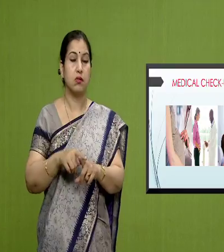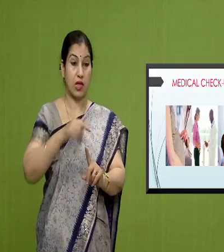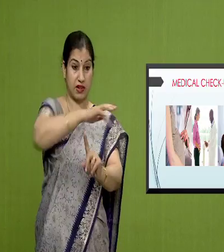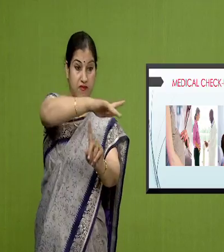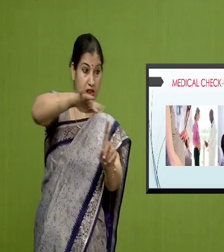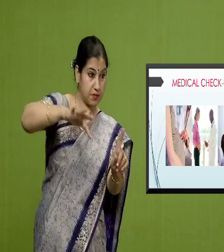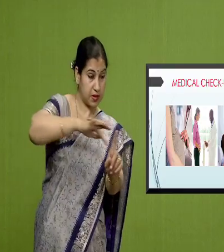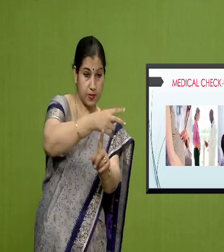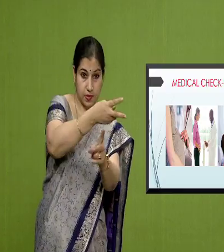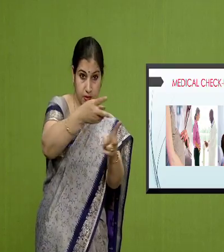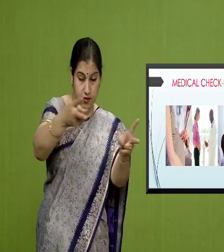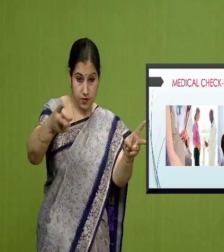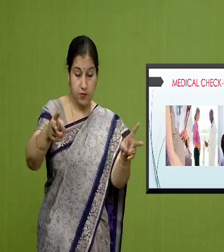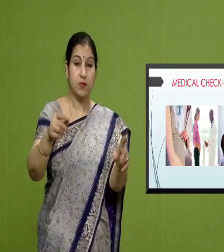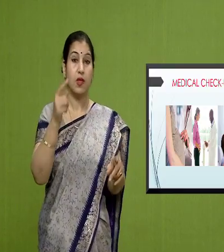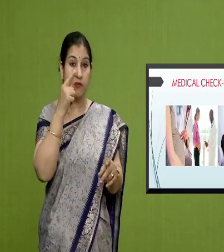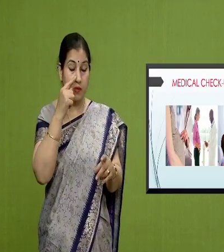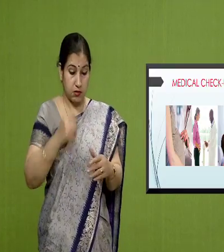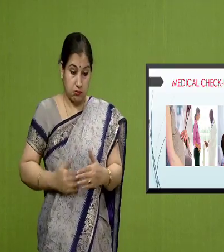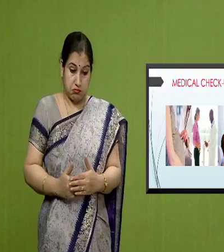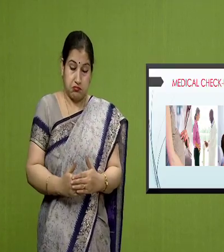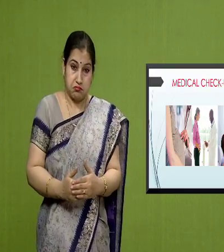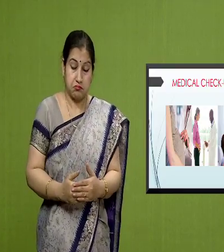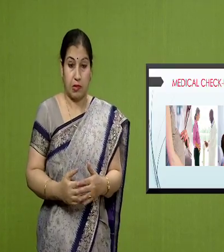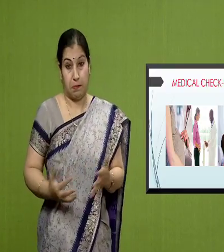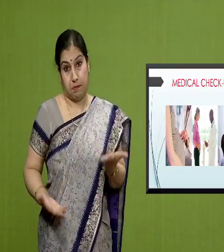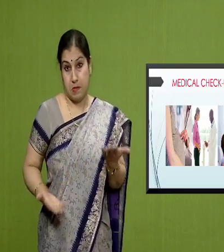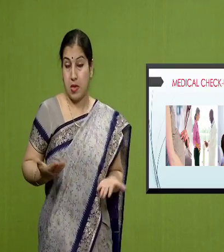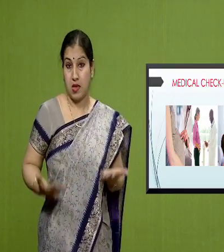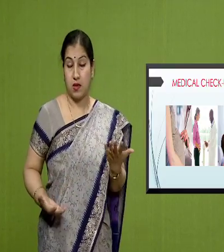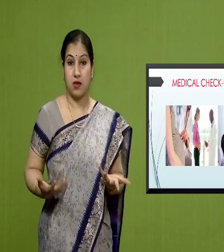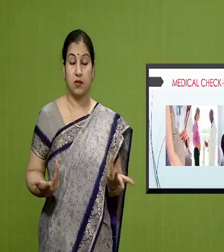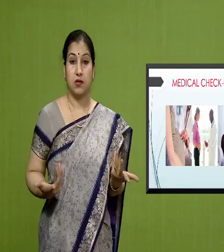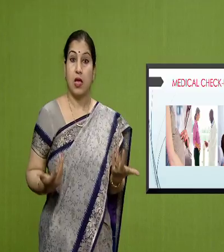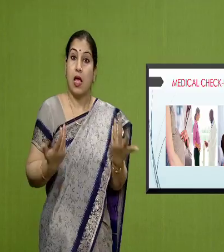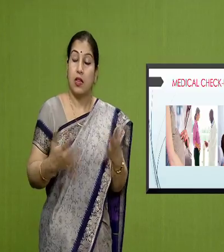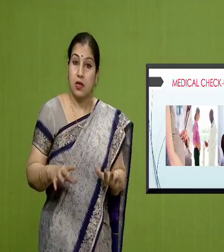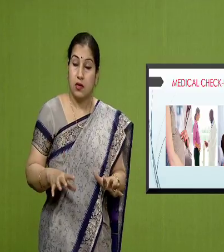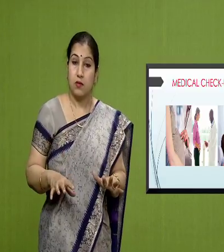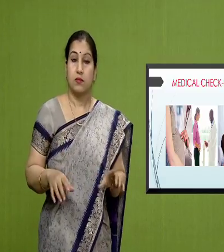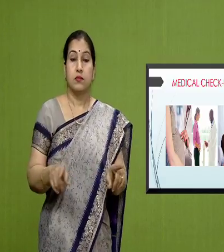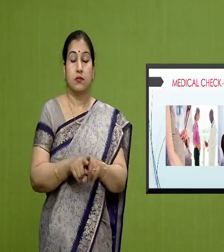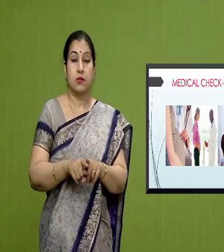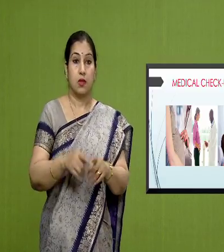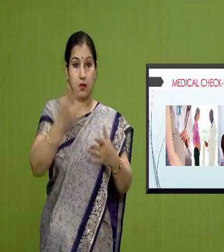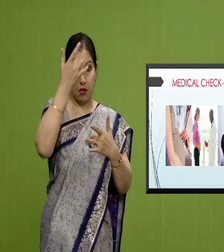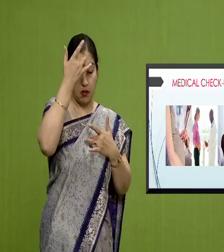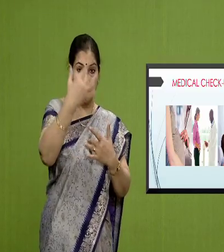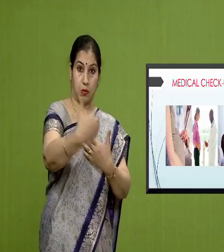susceptible environment, pregnant women may suffer from any of the disease